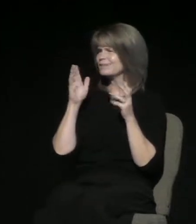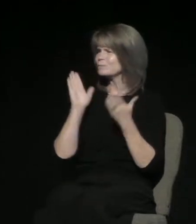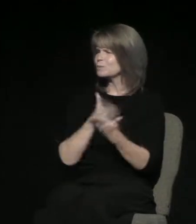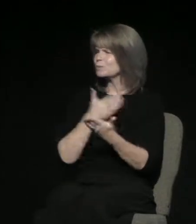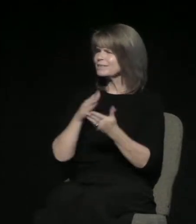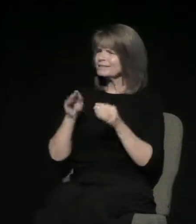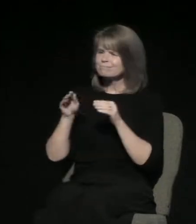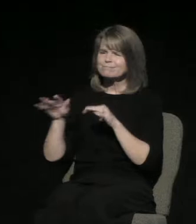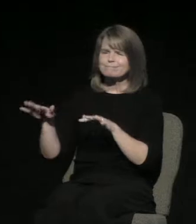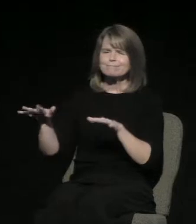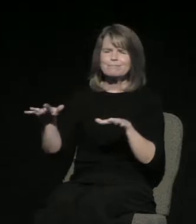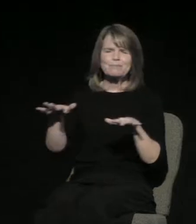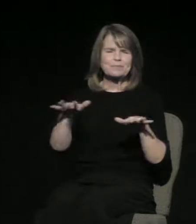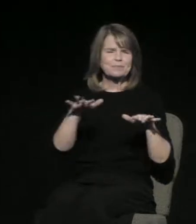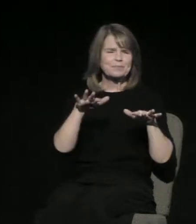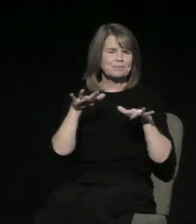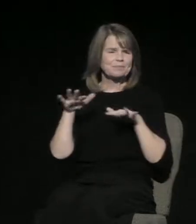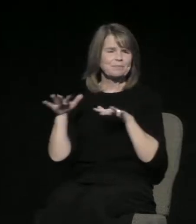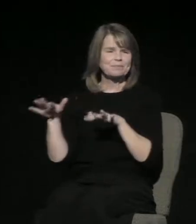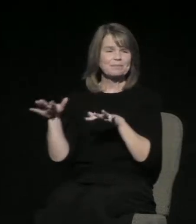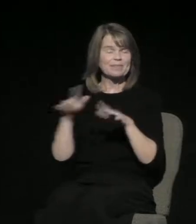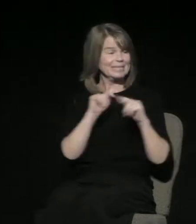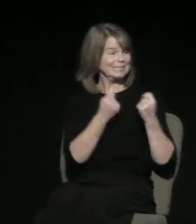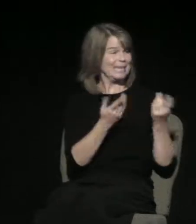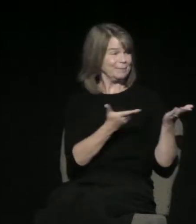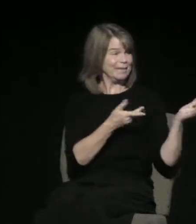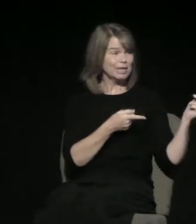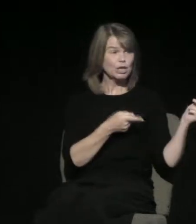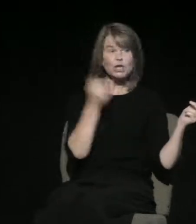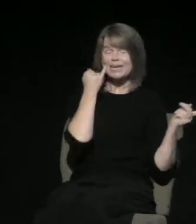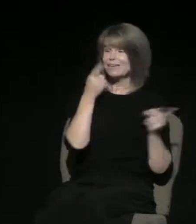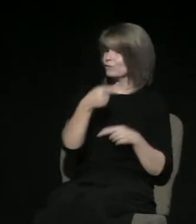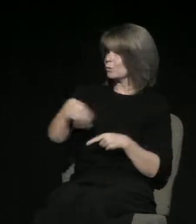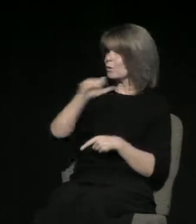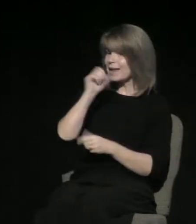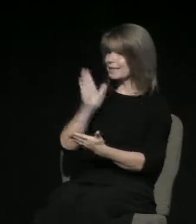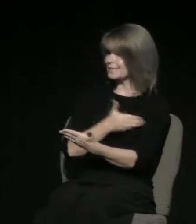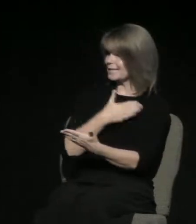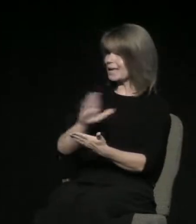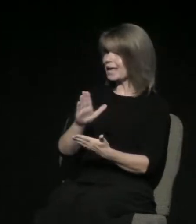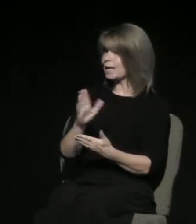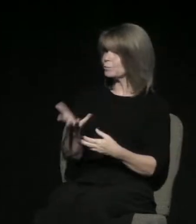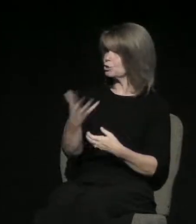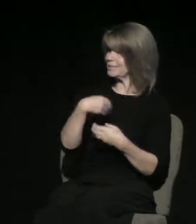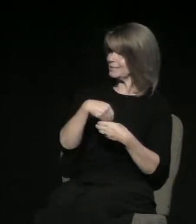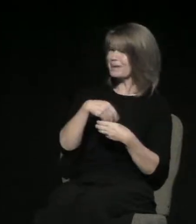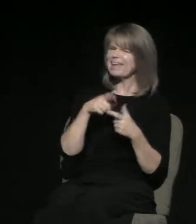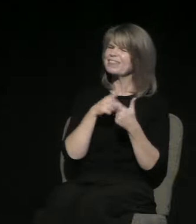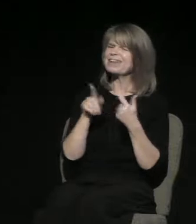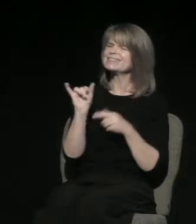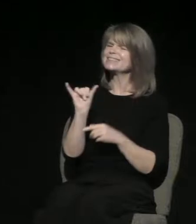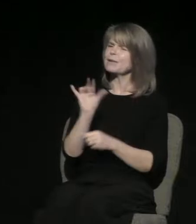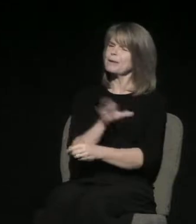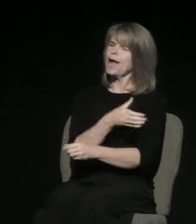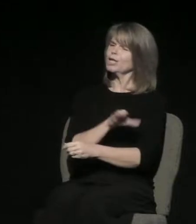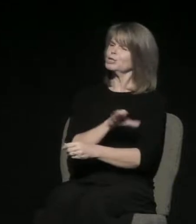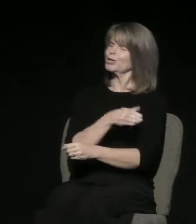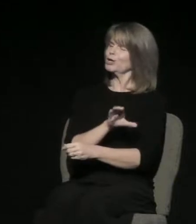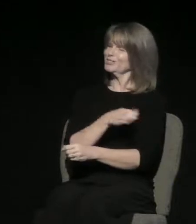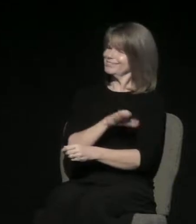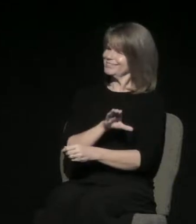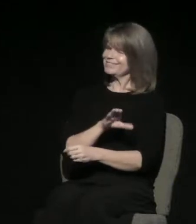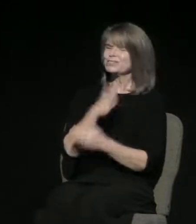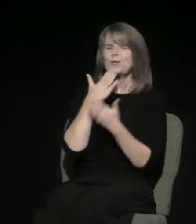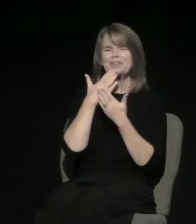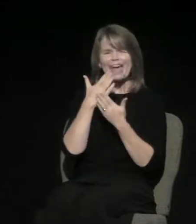the team up here If you're not singing If you're not participating Then it's just a concert Right? It's just a